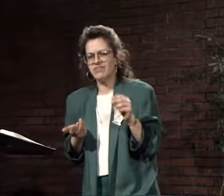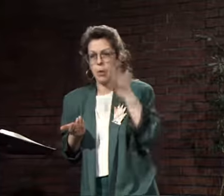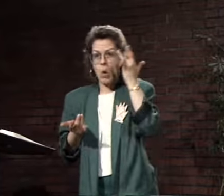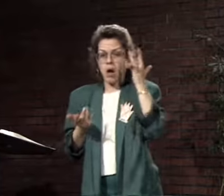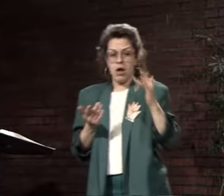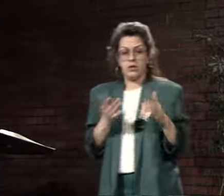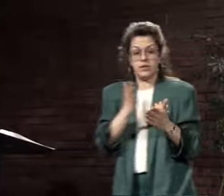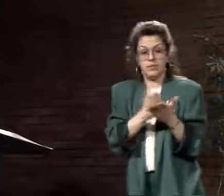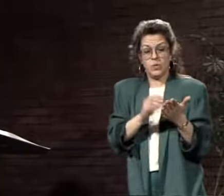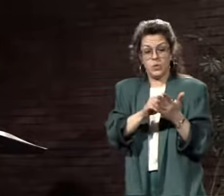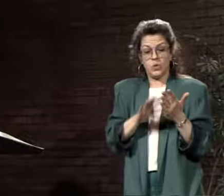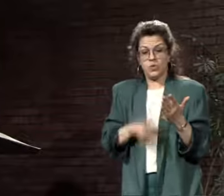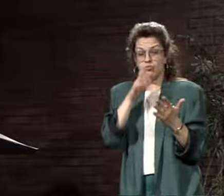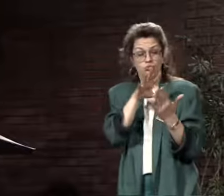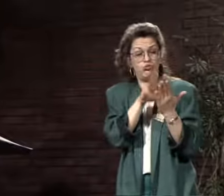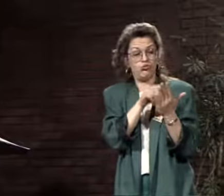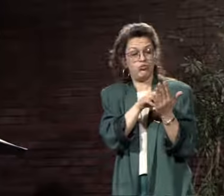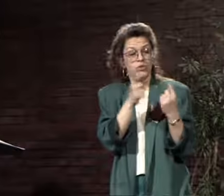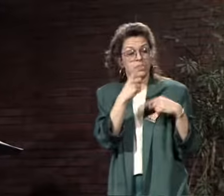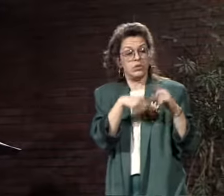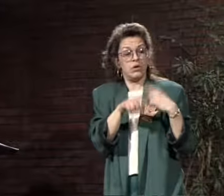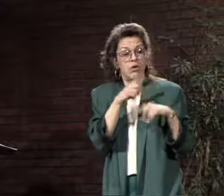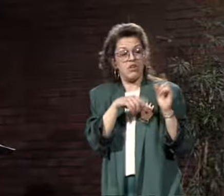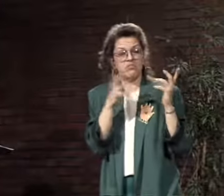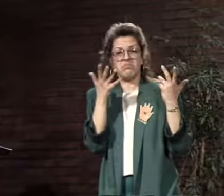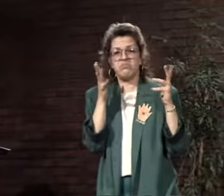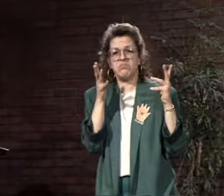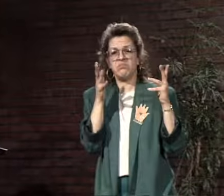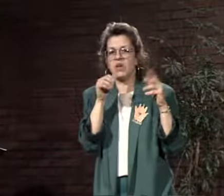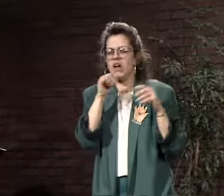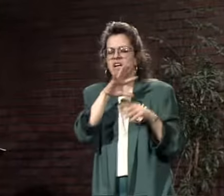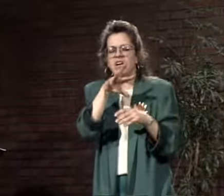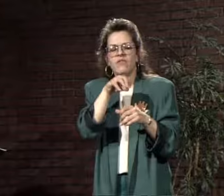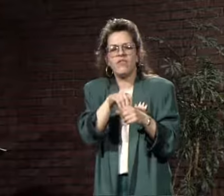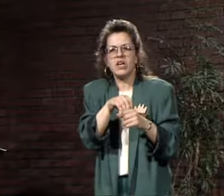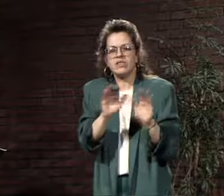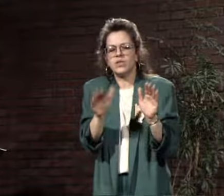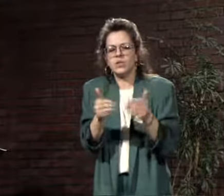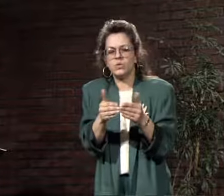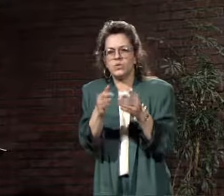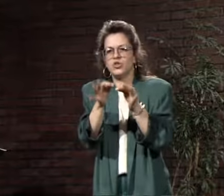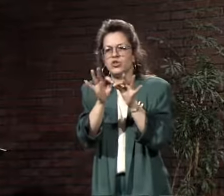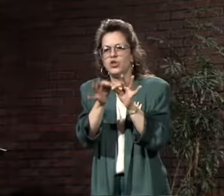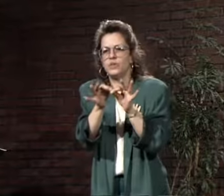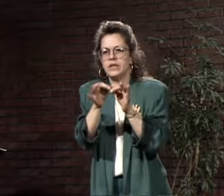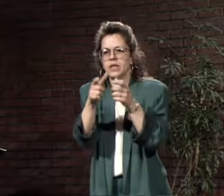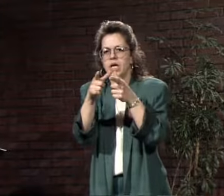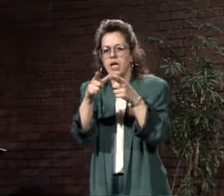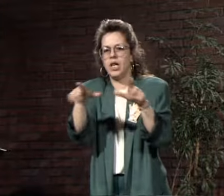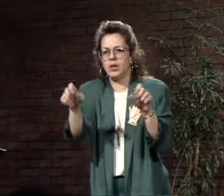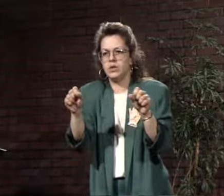No. Why? If somebody who is learning sign involved